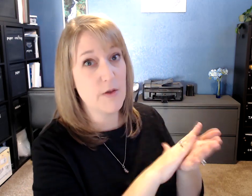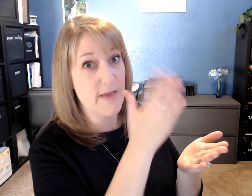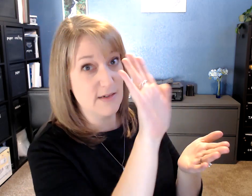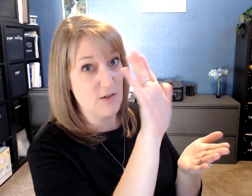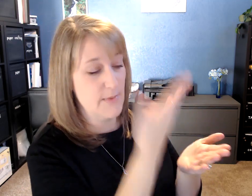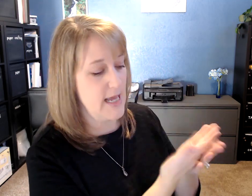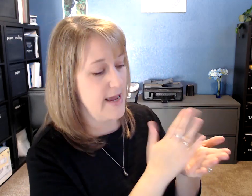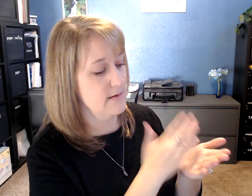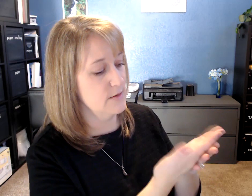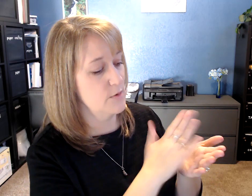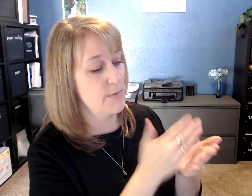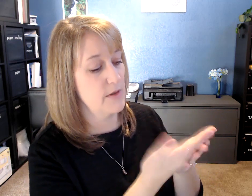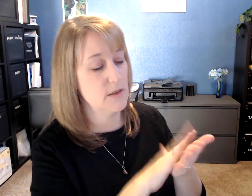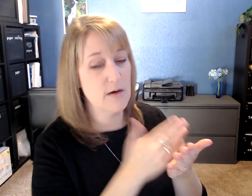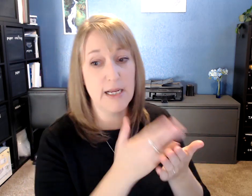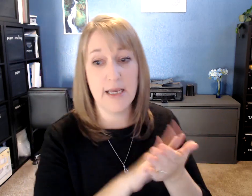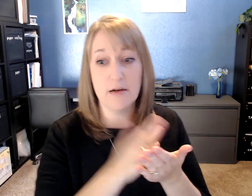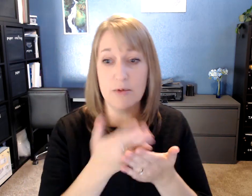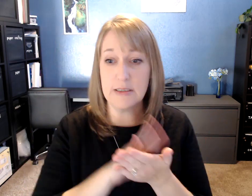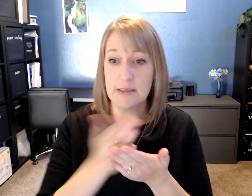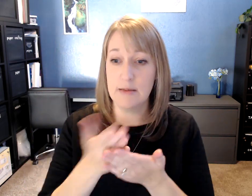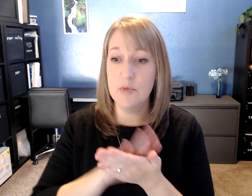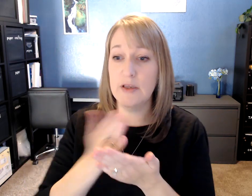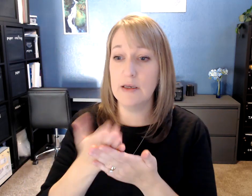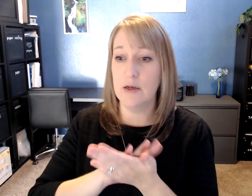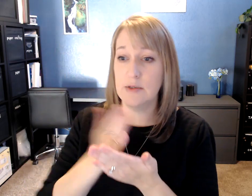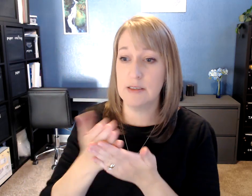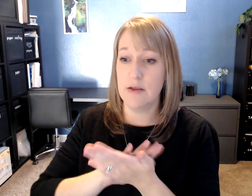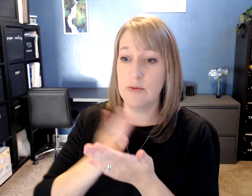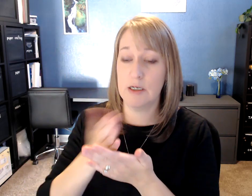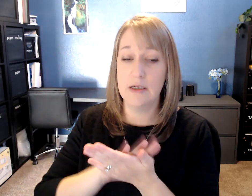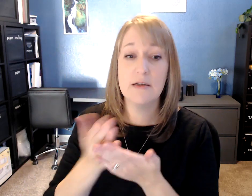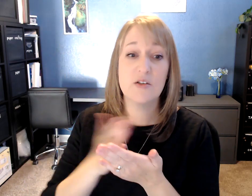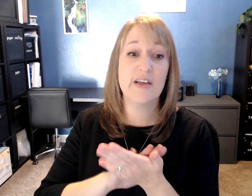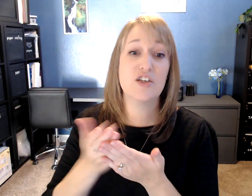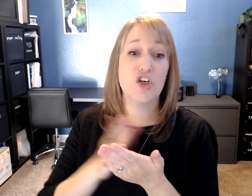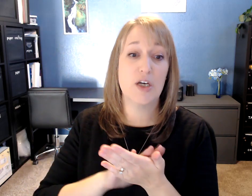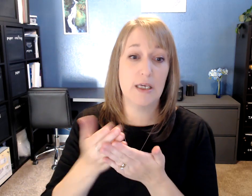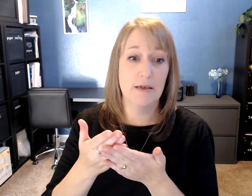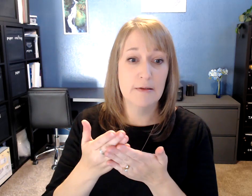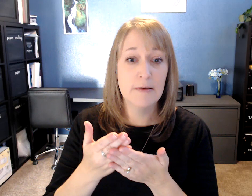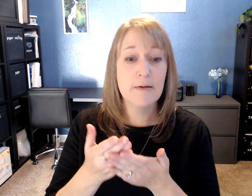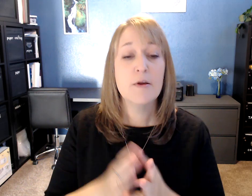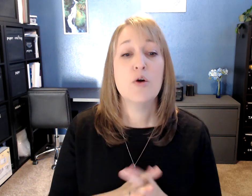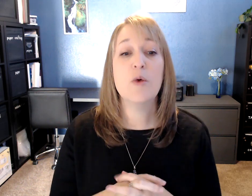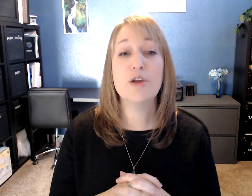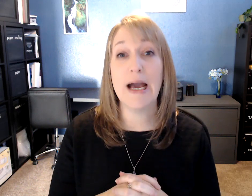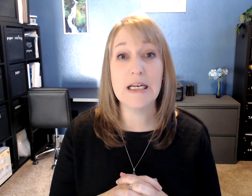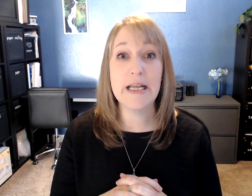on that dominant hand. Remember, the dominant hand always does the moving. It always does all the work. So that's cook. When you add an